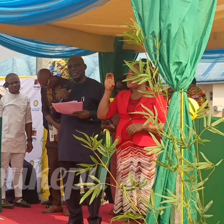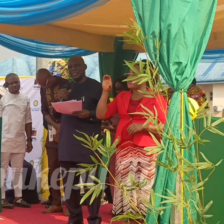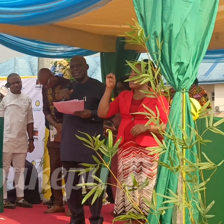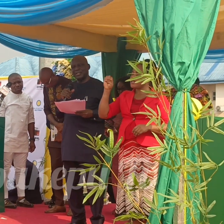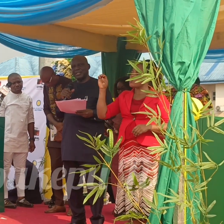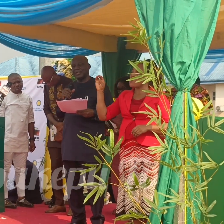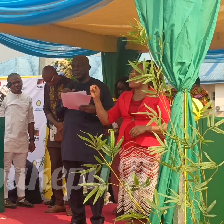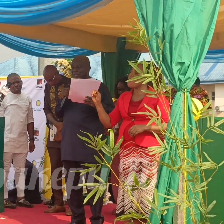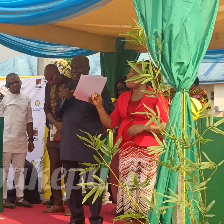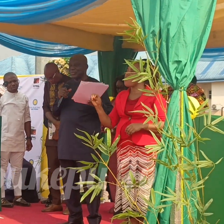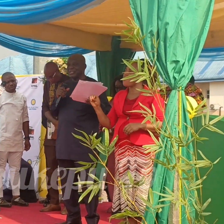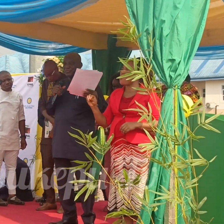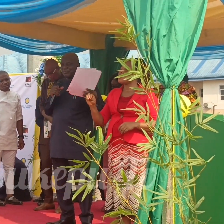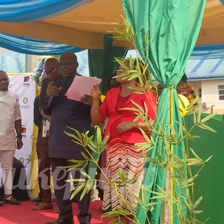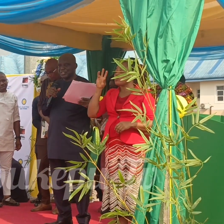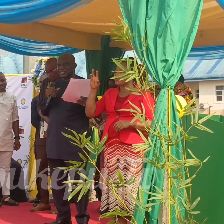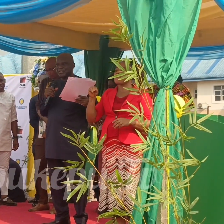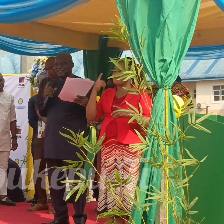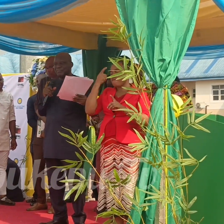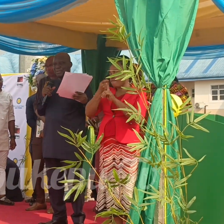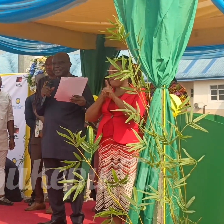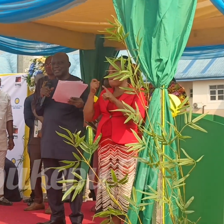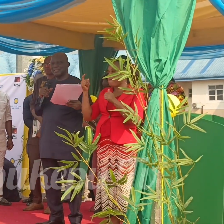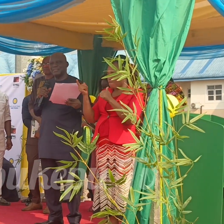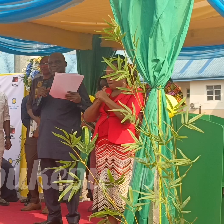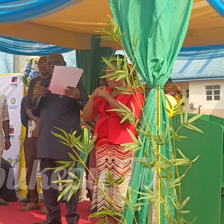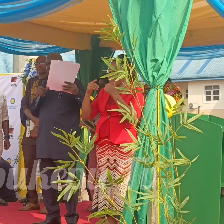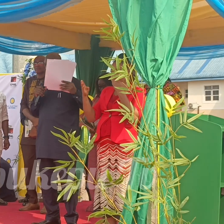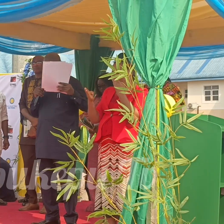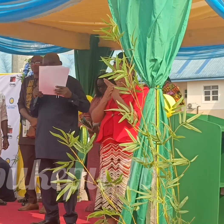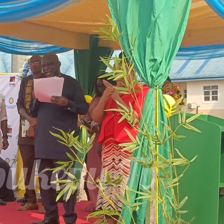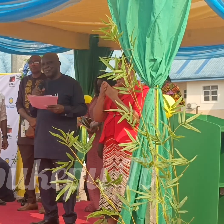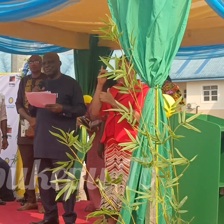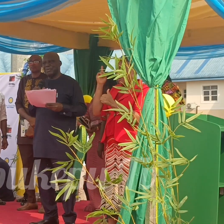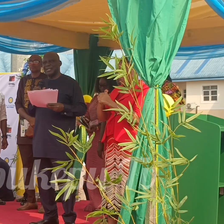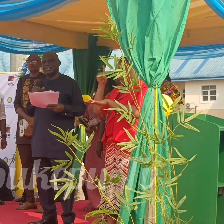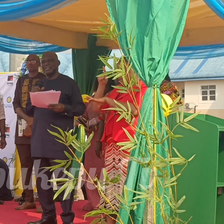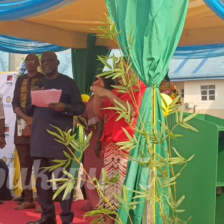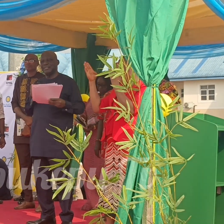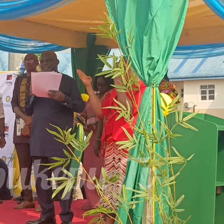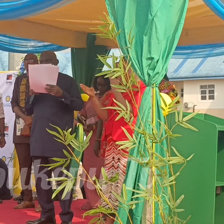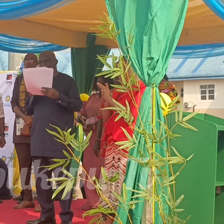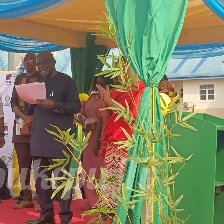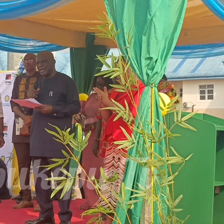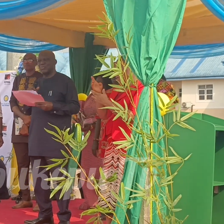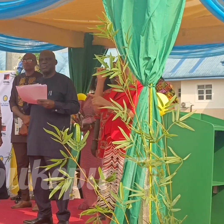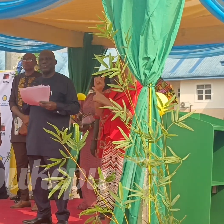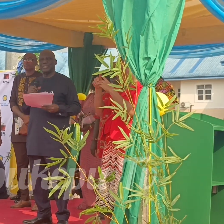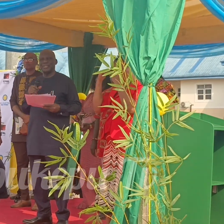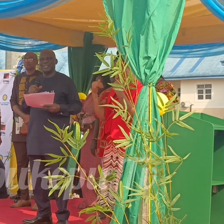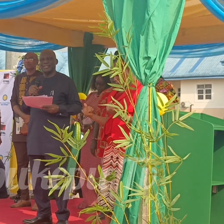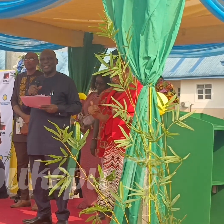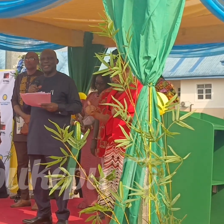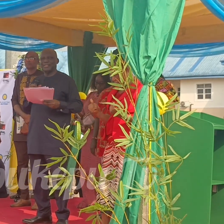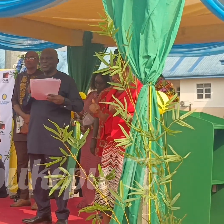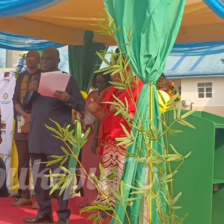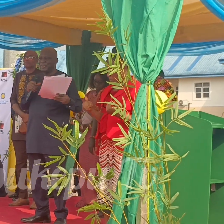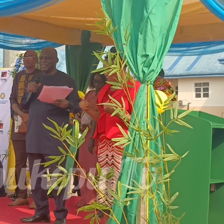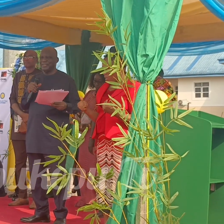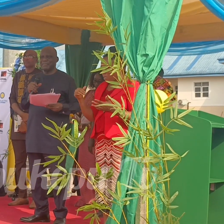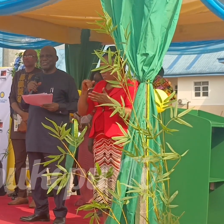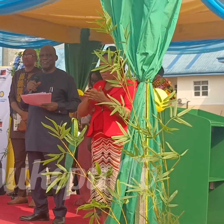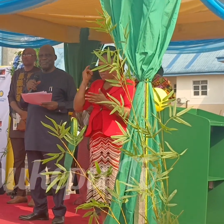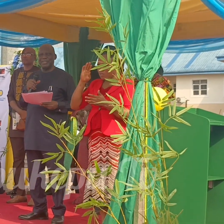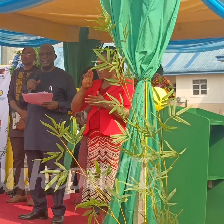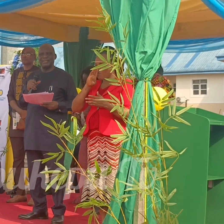CEO. He was actually from First Bank to Diamond Bank to now. It will